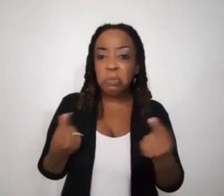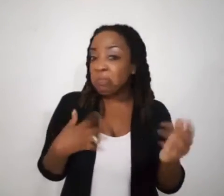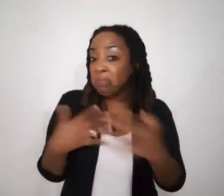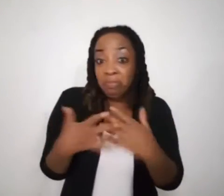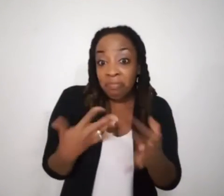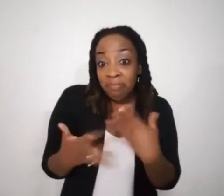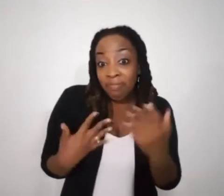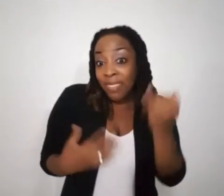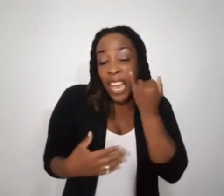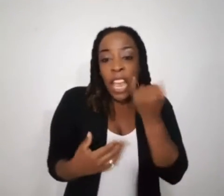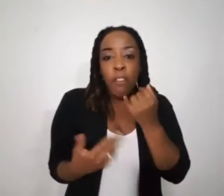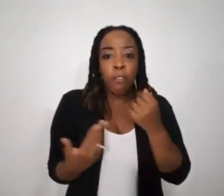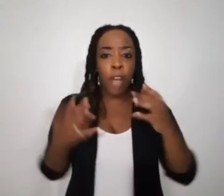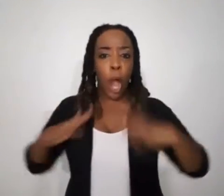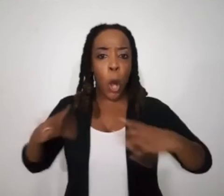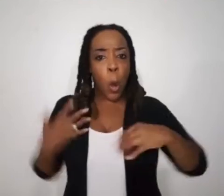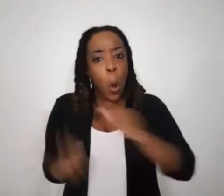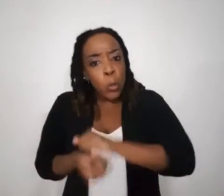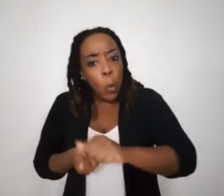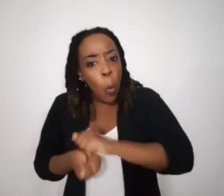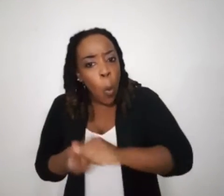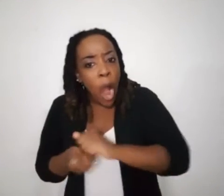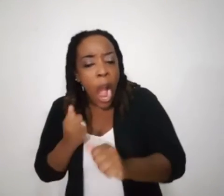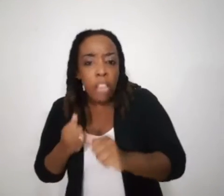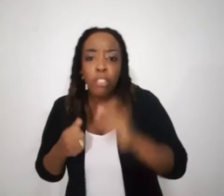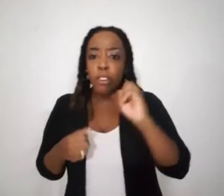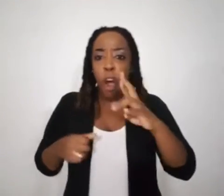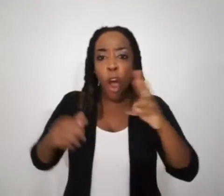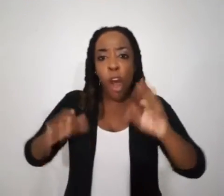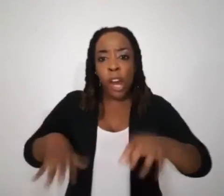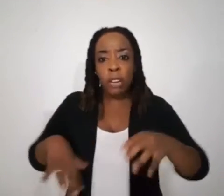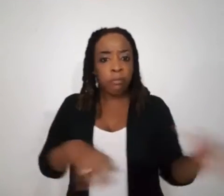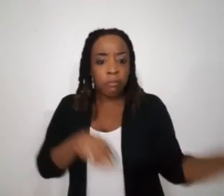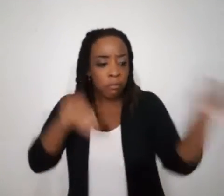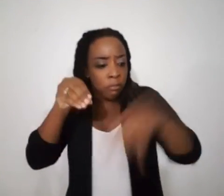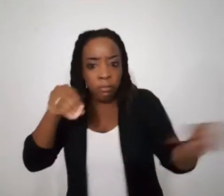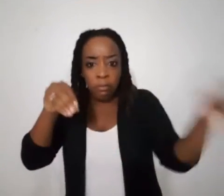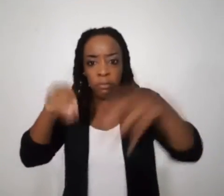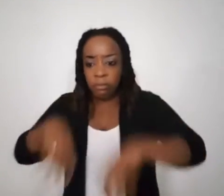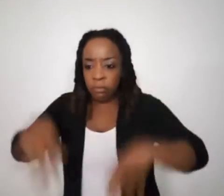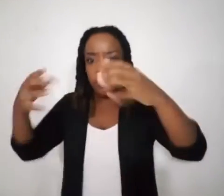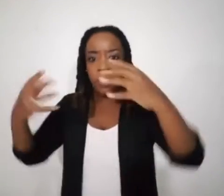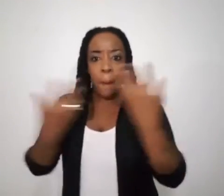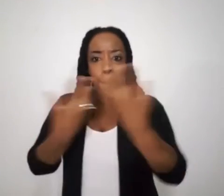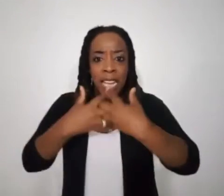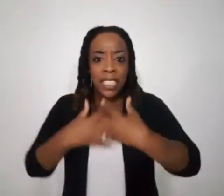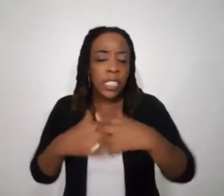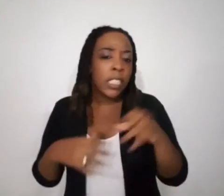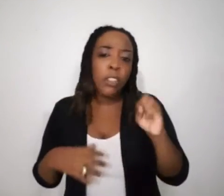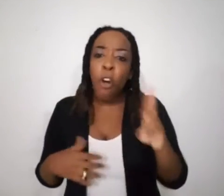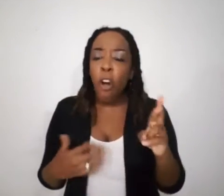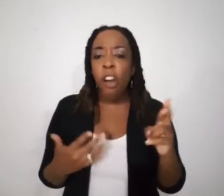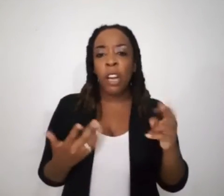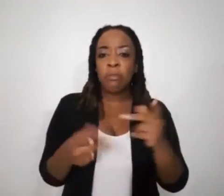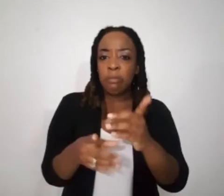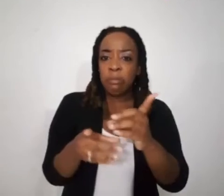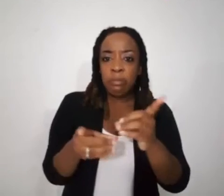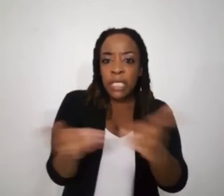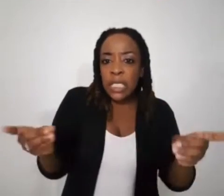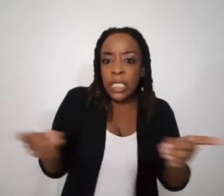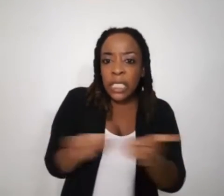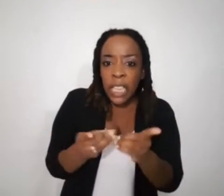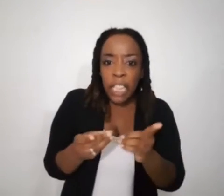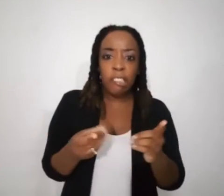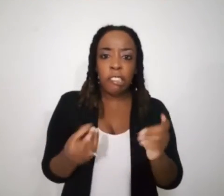whether you're cooking in the kitchen, you need to make sure they're safe, but you involve them in everything that they're